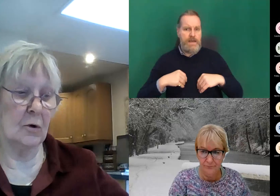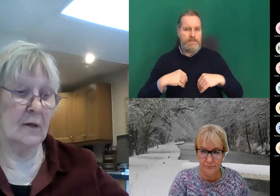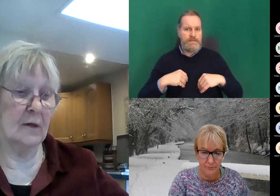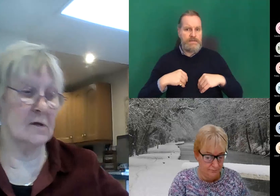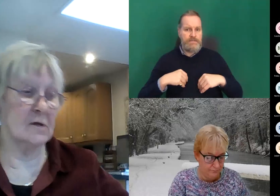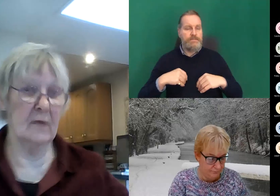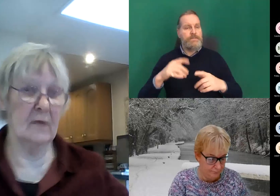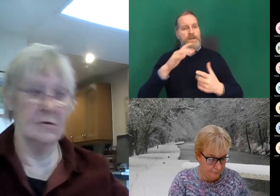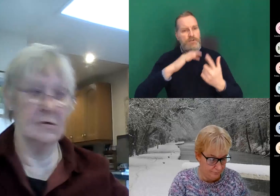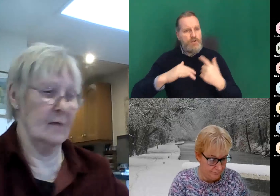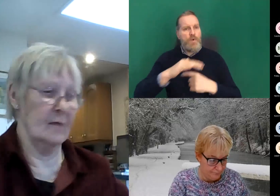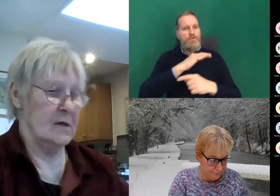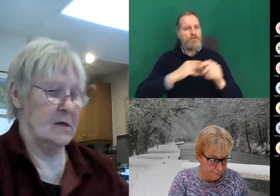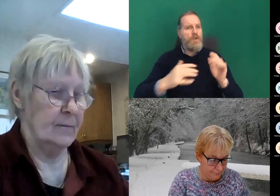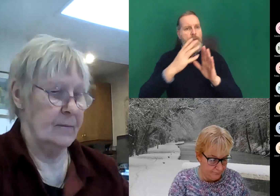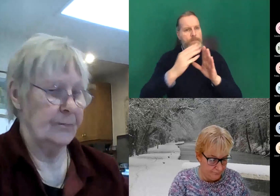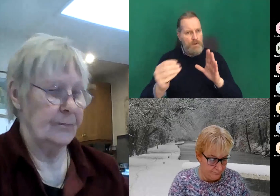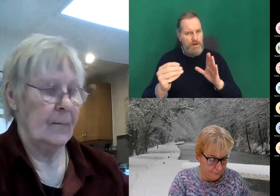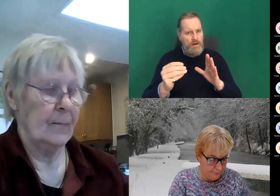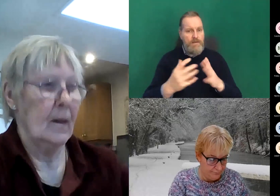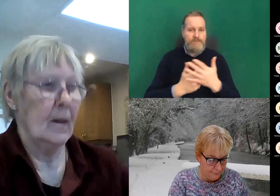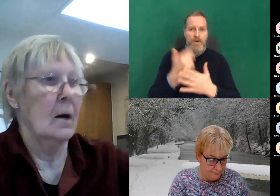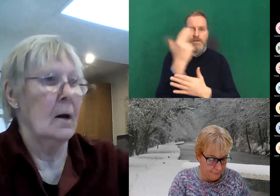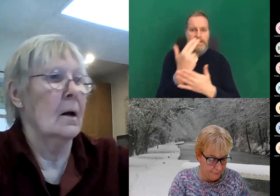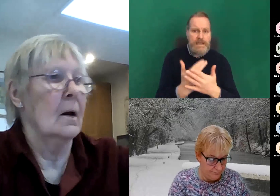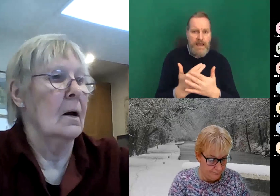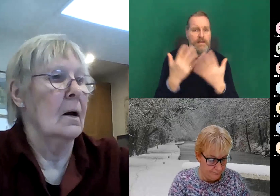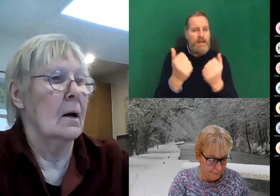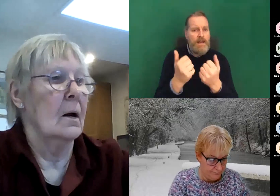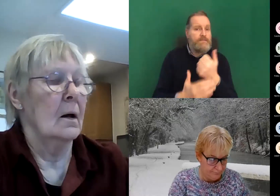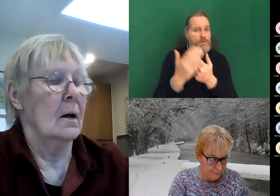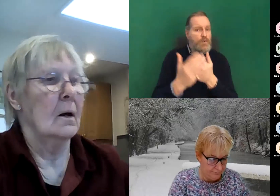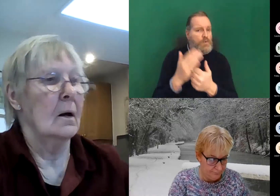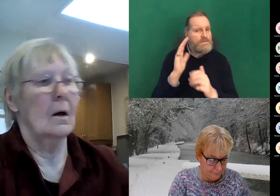social model in the design of new services.